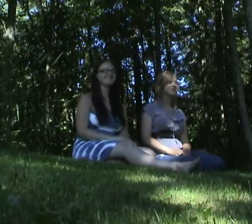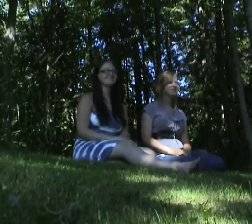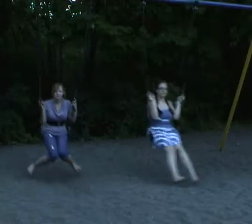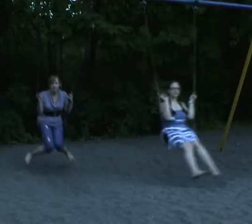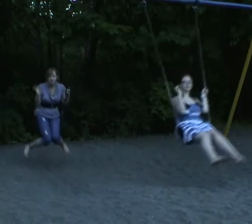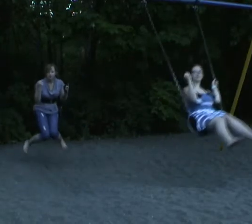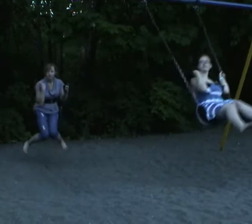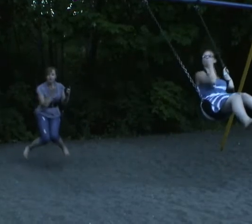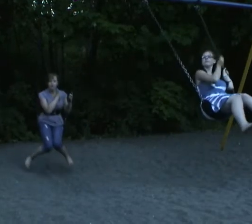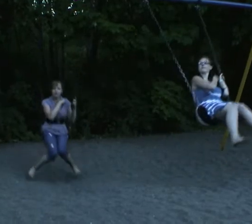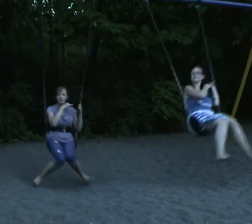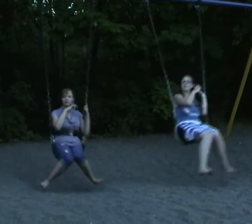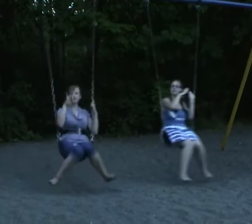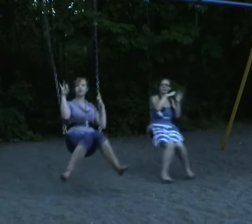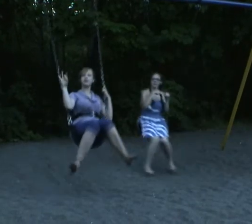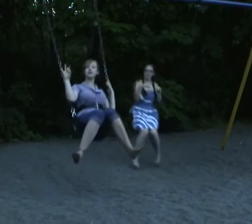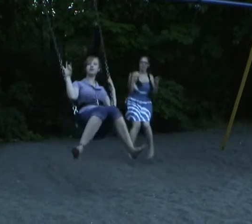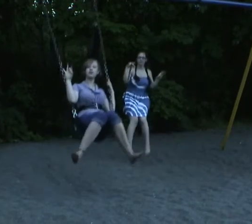We'll find the